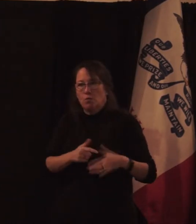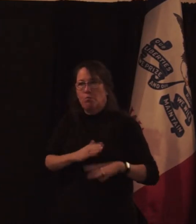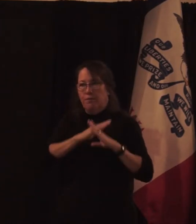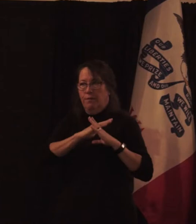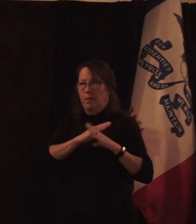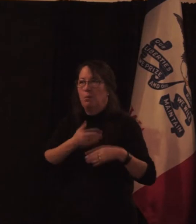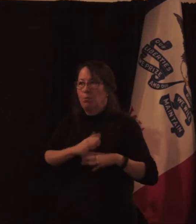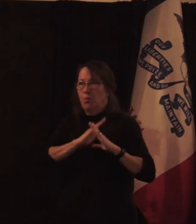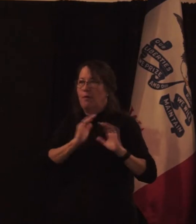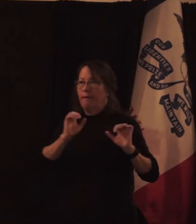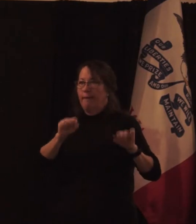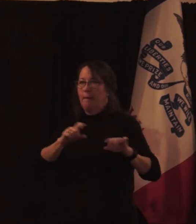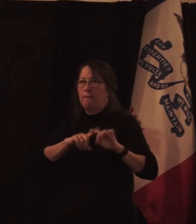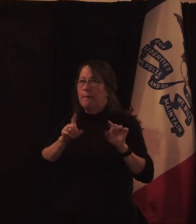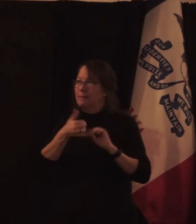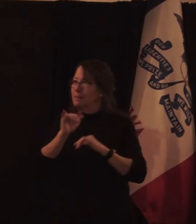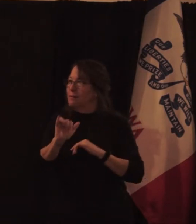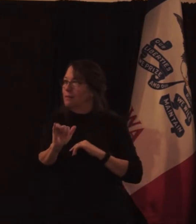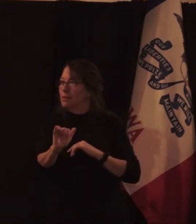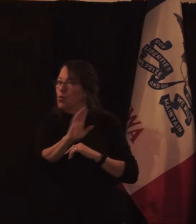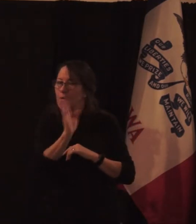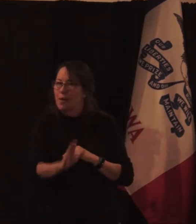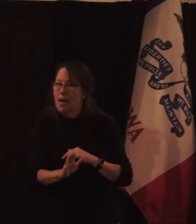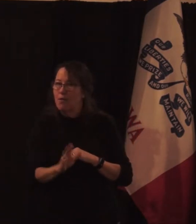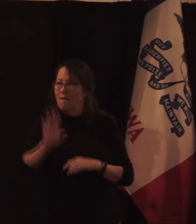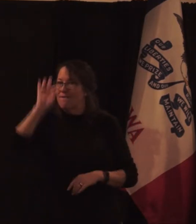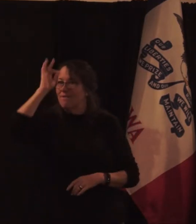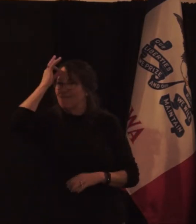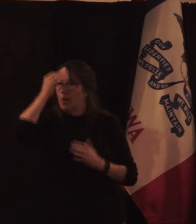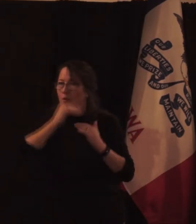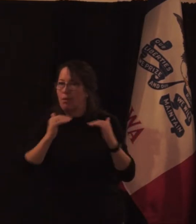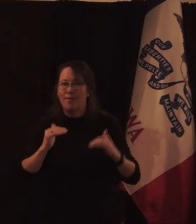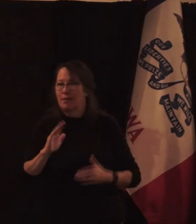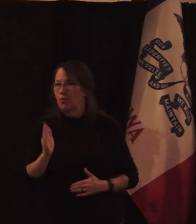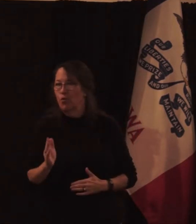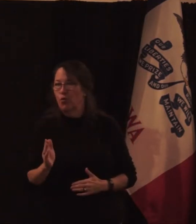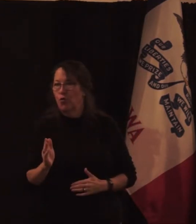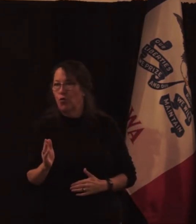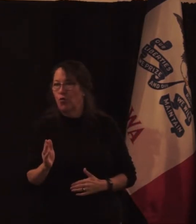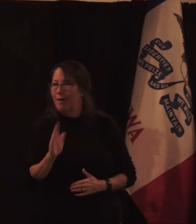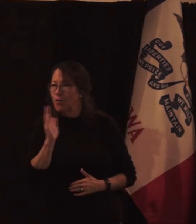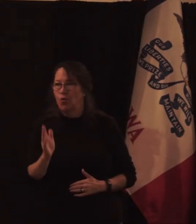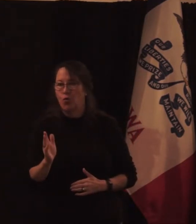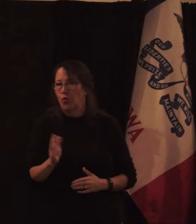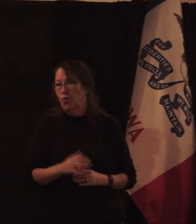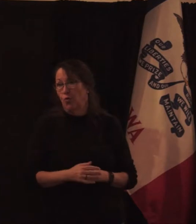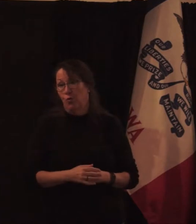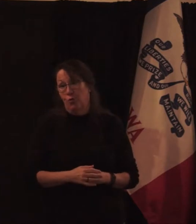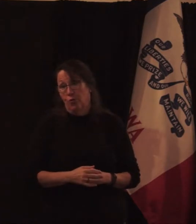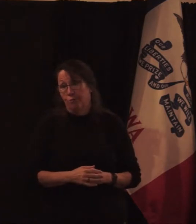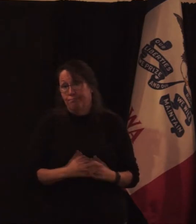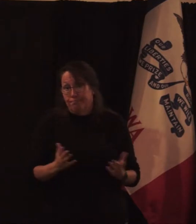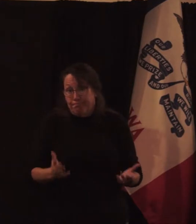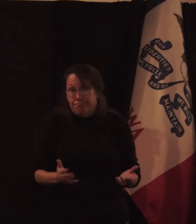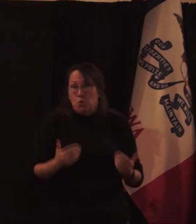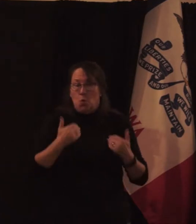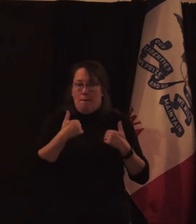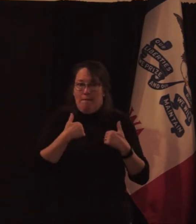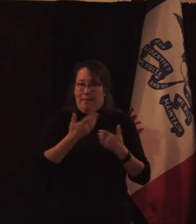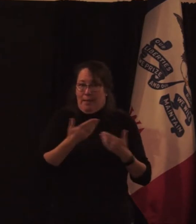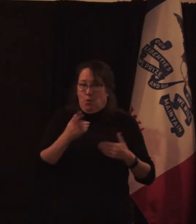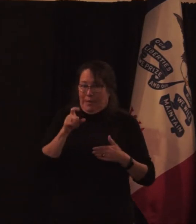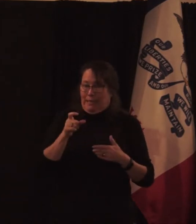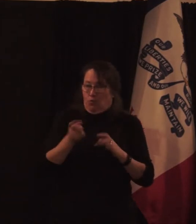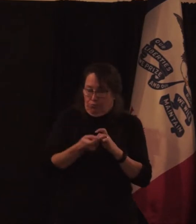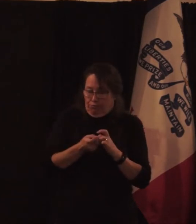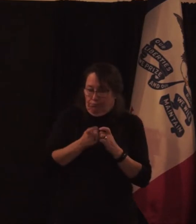this. But still, we've never done it on a federal basis, interestingly enough. So there are things that we need to